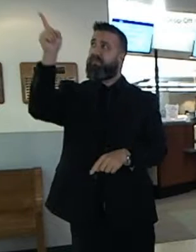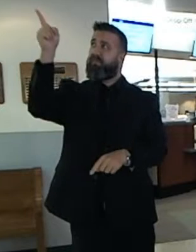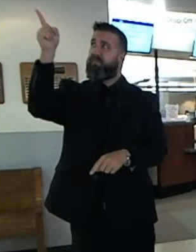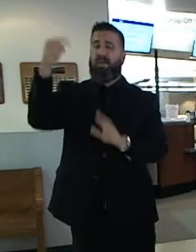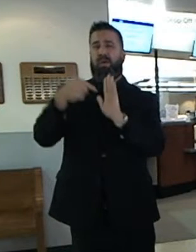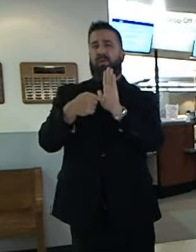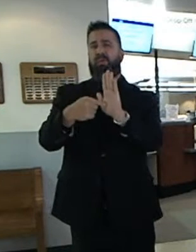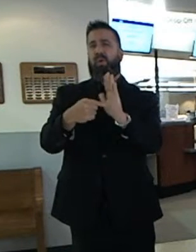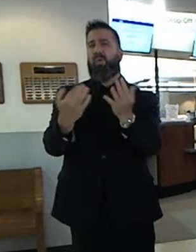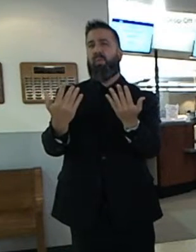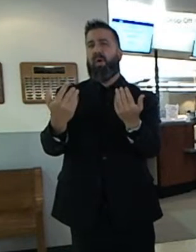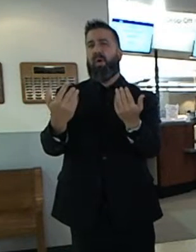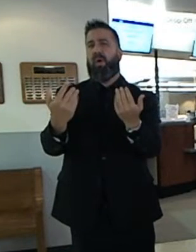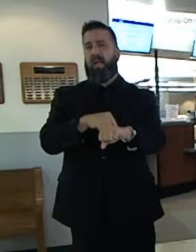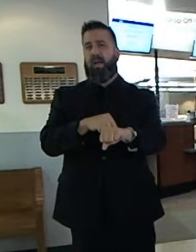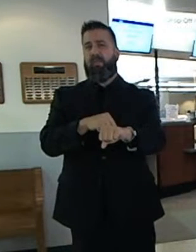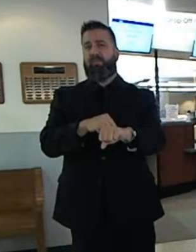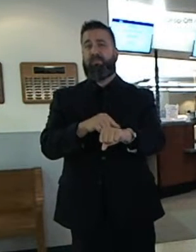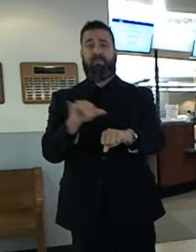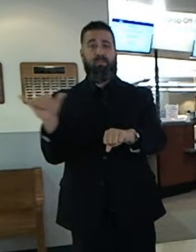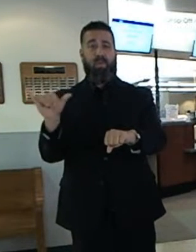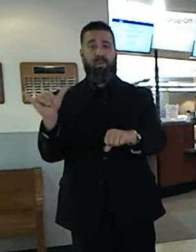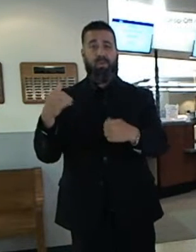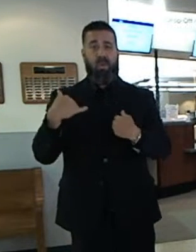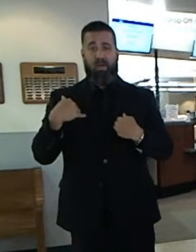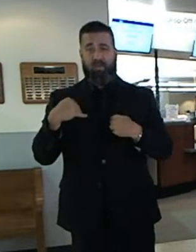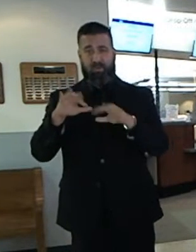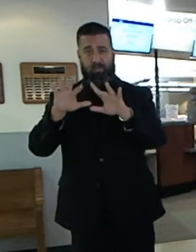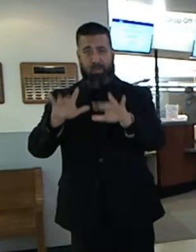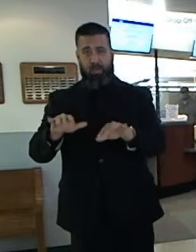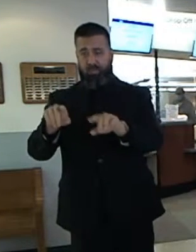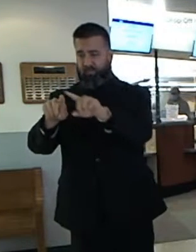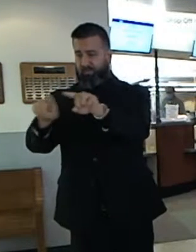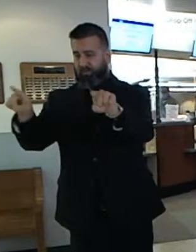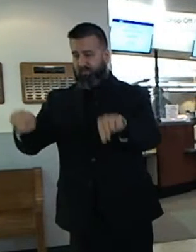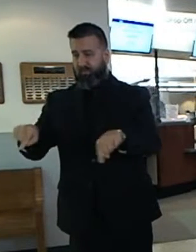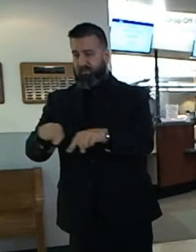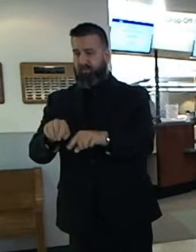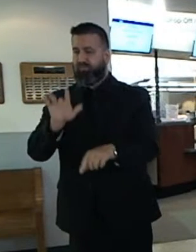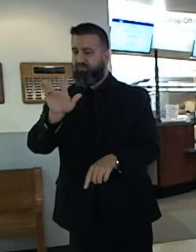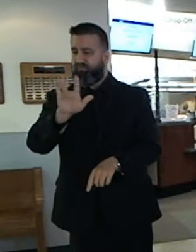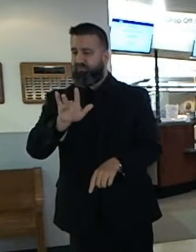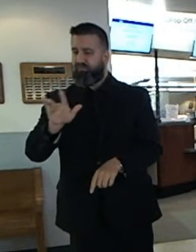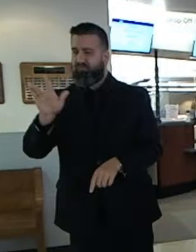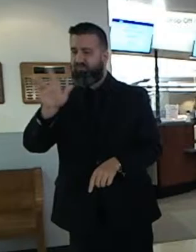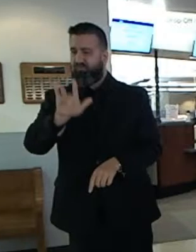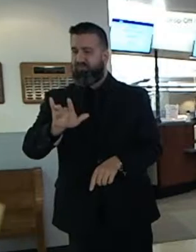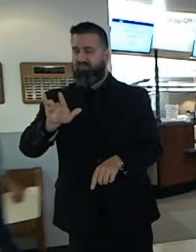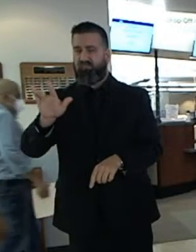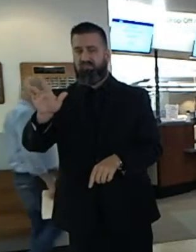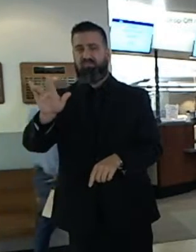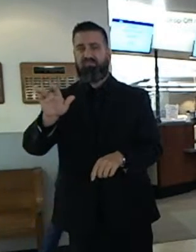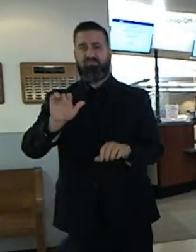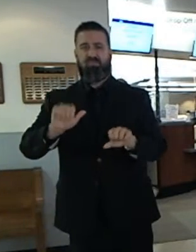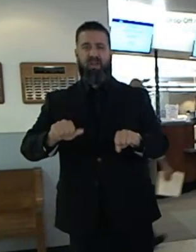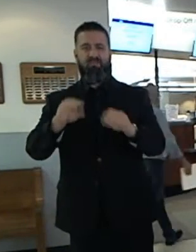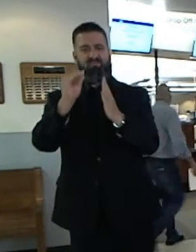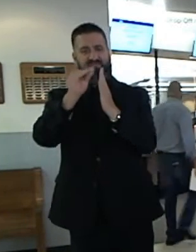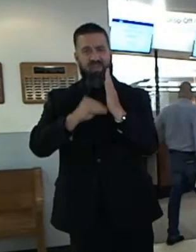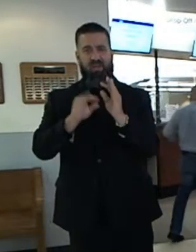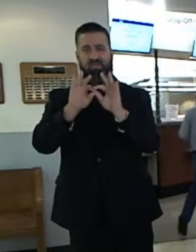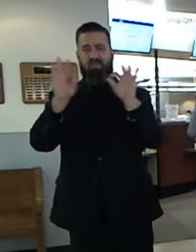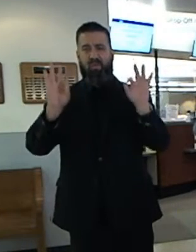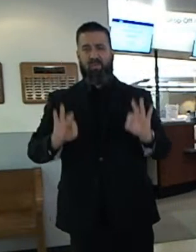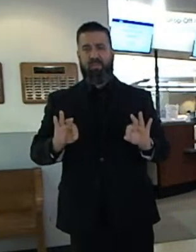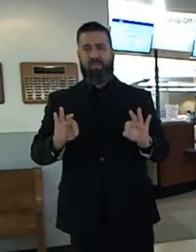have an increased use of touchscreen so forms can be filled out on computer, and of course the safety and sanitation